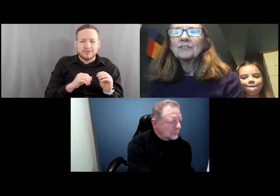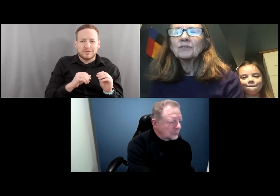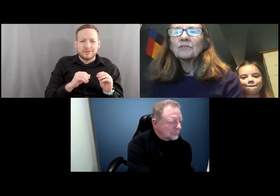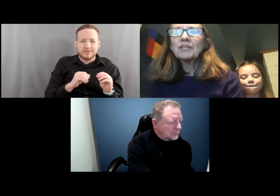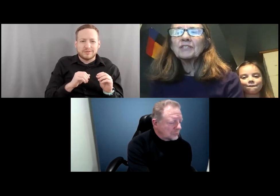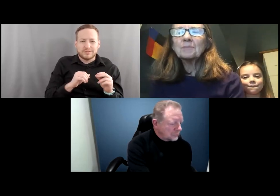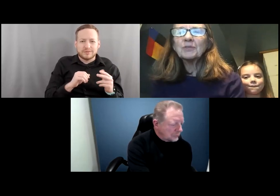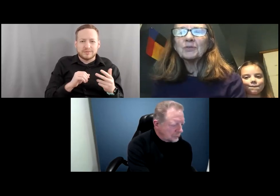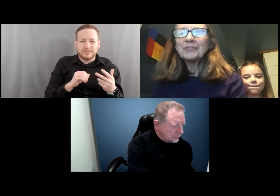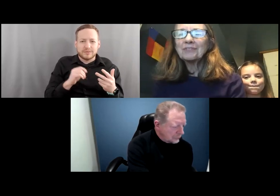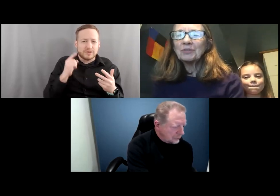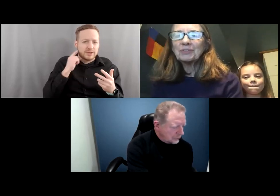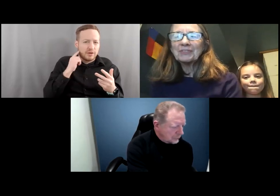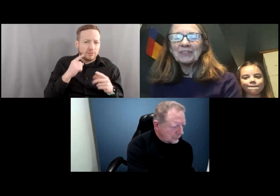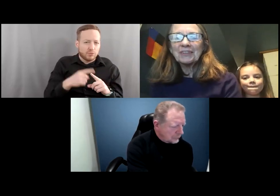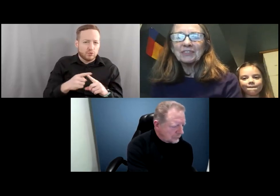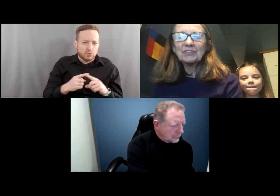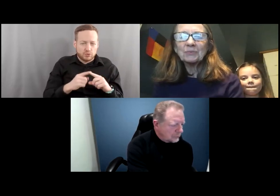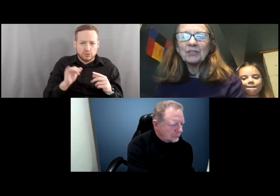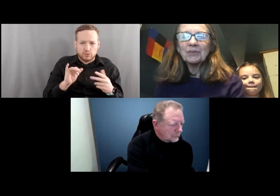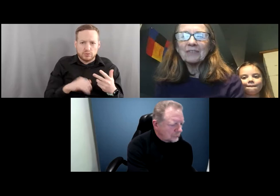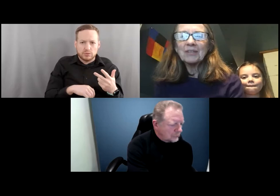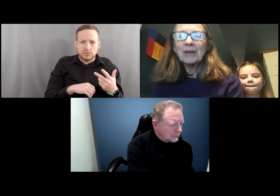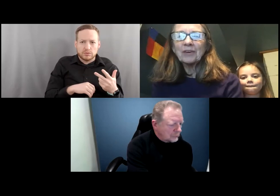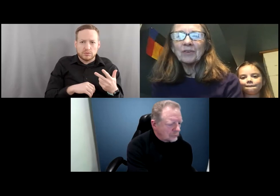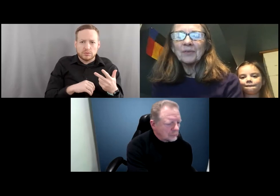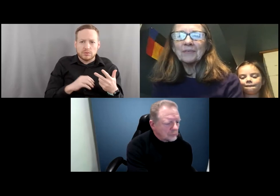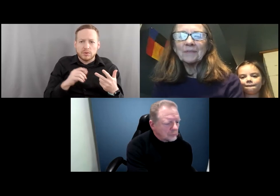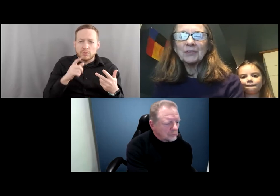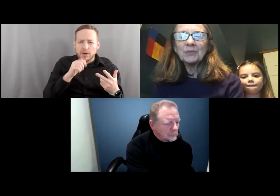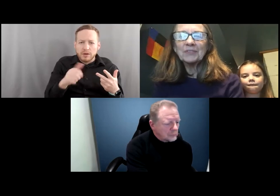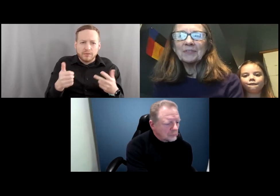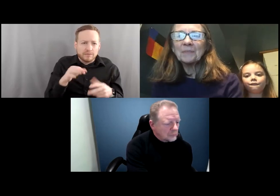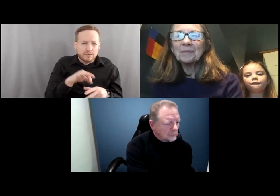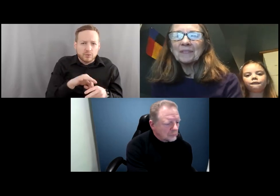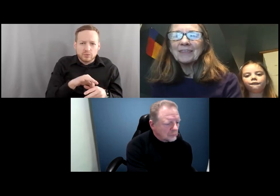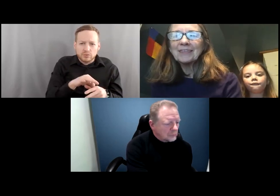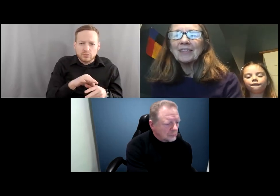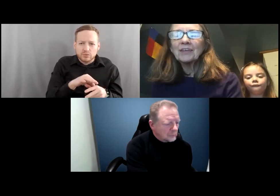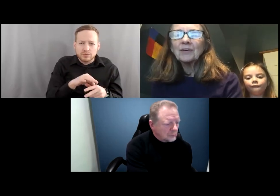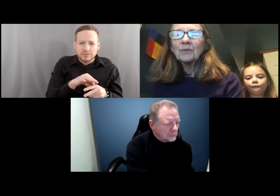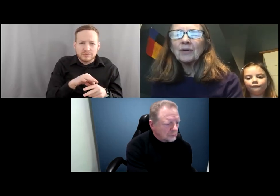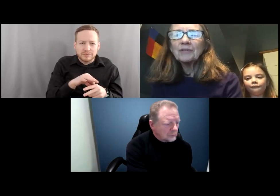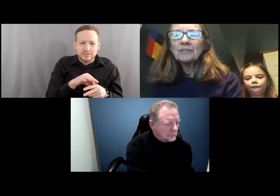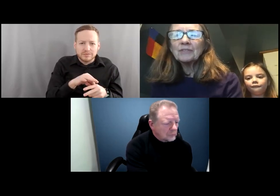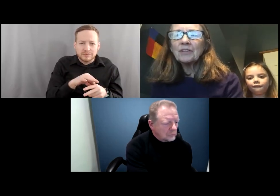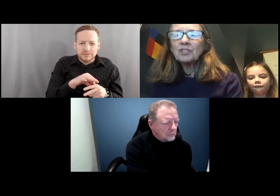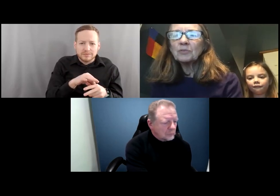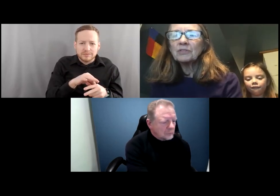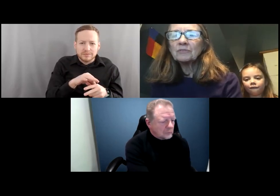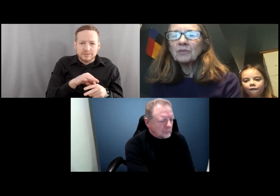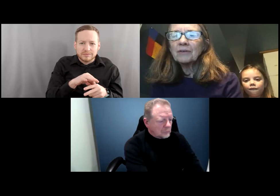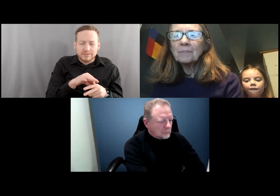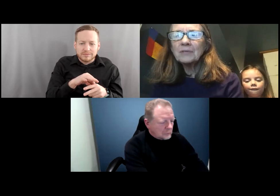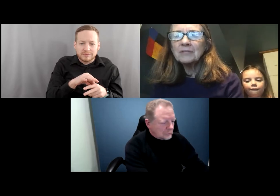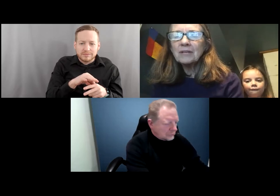Yeah, so don't forget to mute folks, just so we don't have any background noise. Who else is eligible